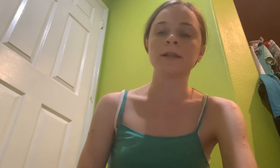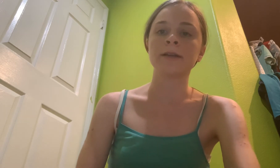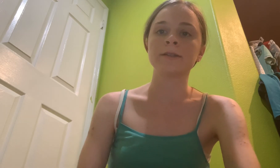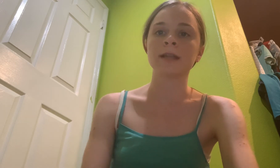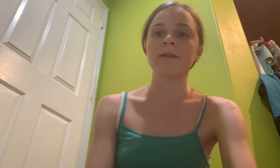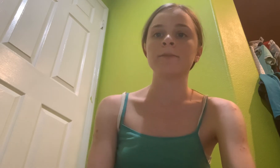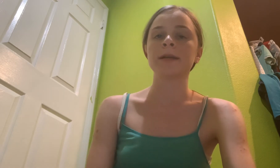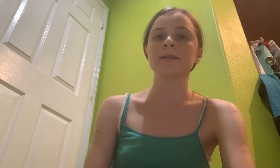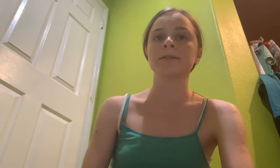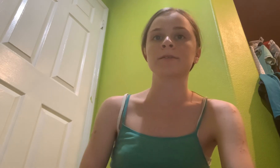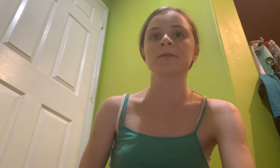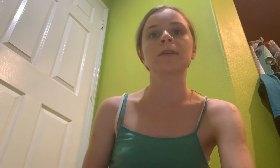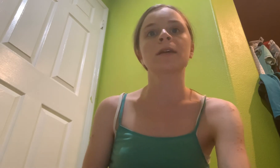letters in the alphabet. So